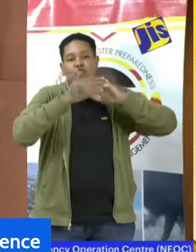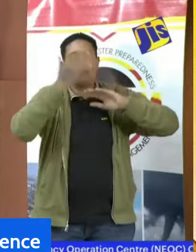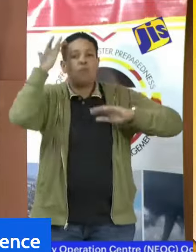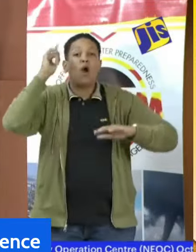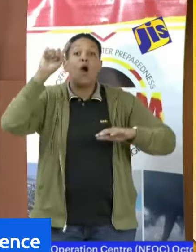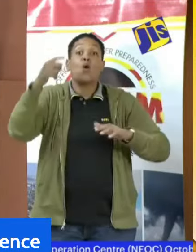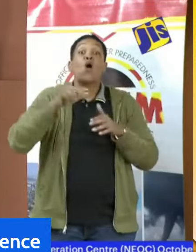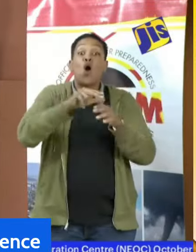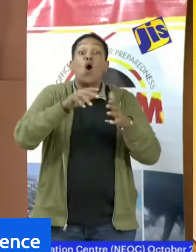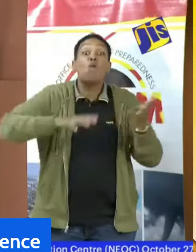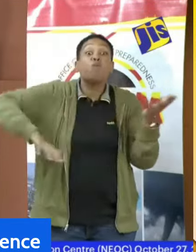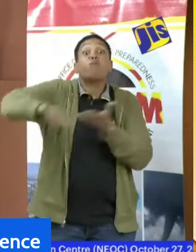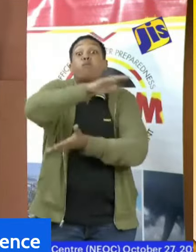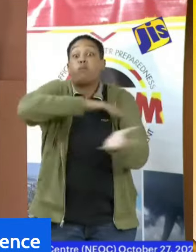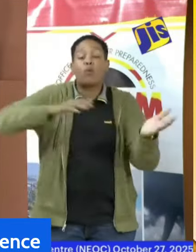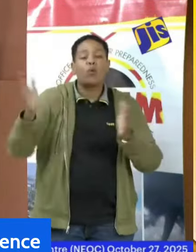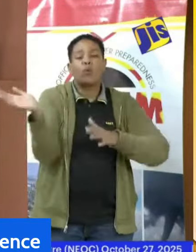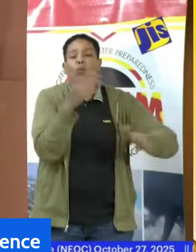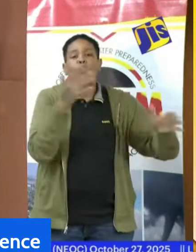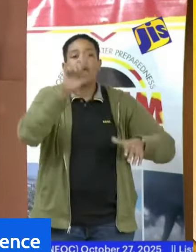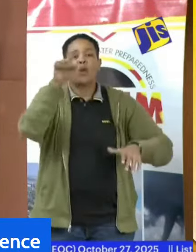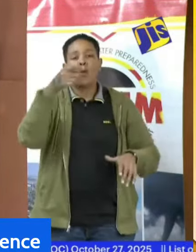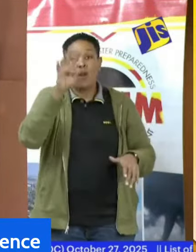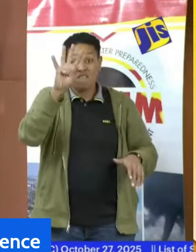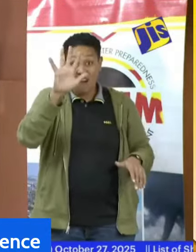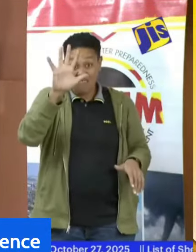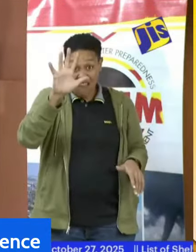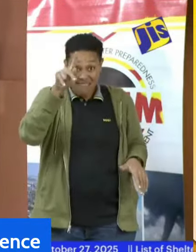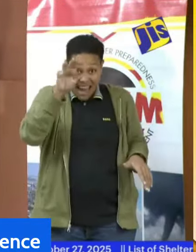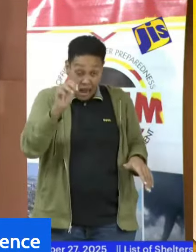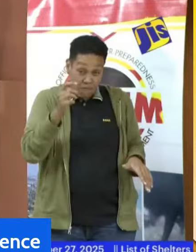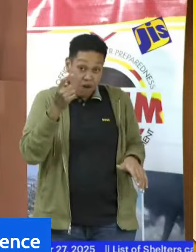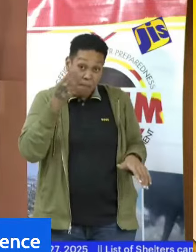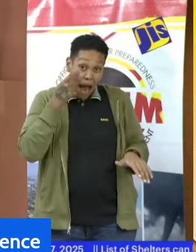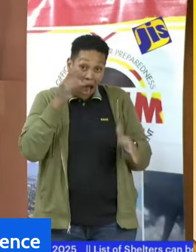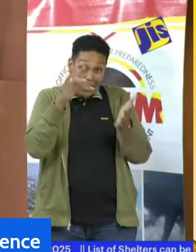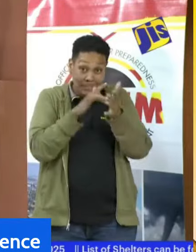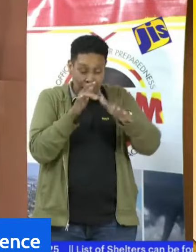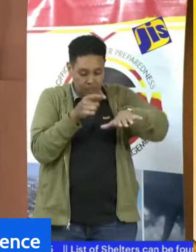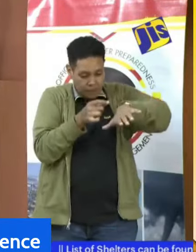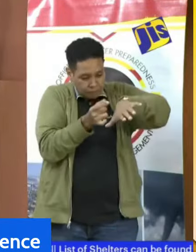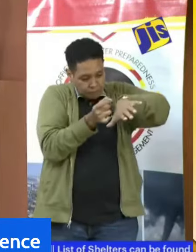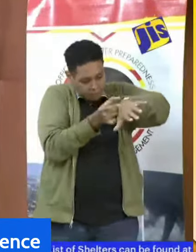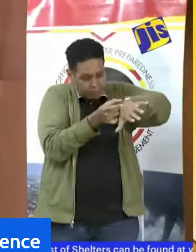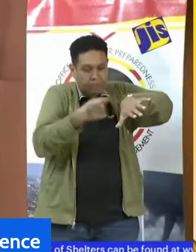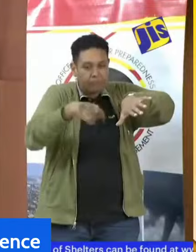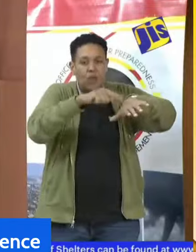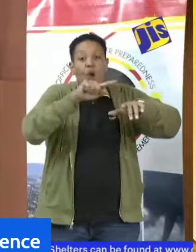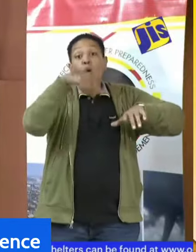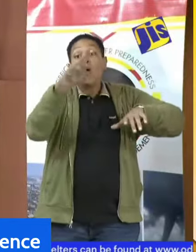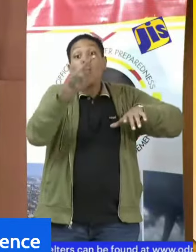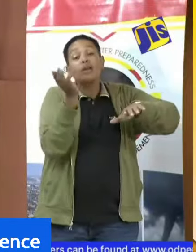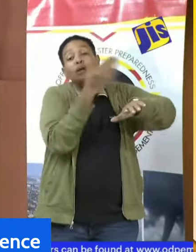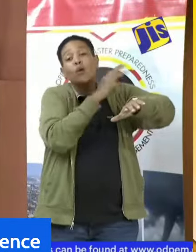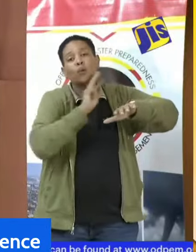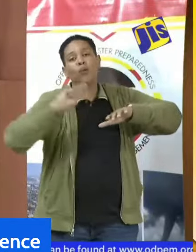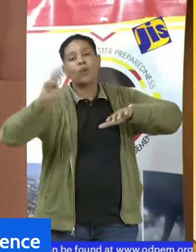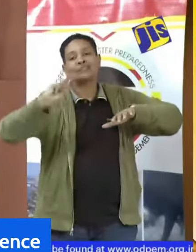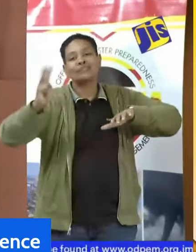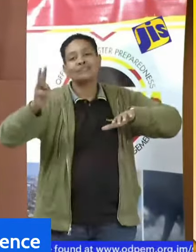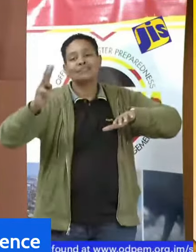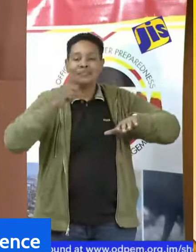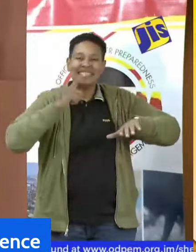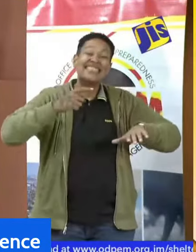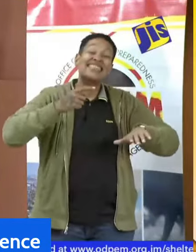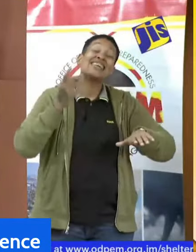hurricane force winds only extend 45 kilometers from the center, and it is moving only over the western part, going